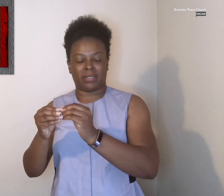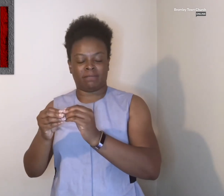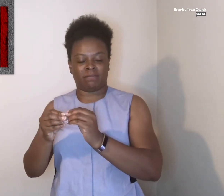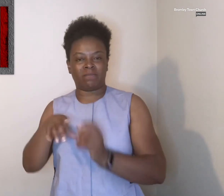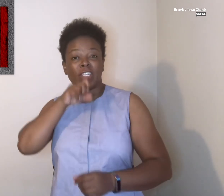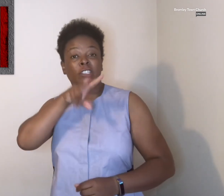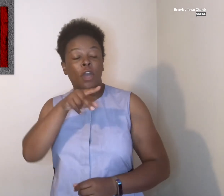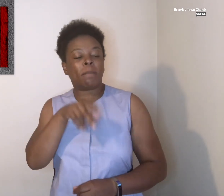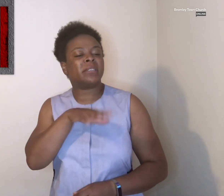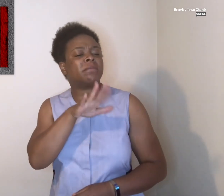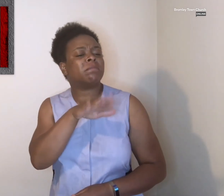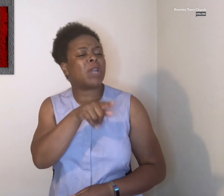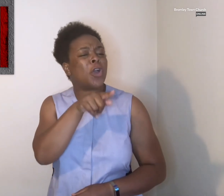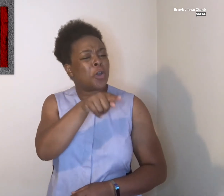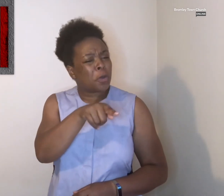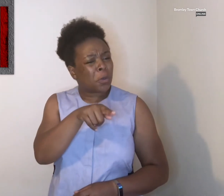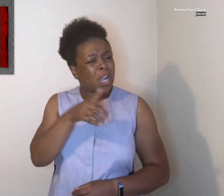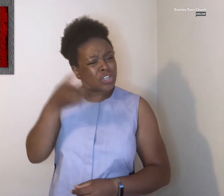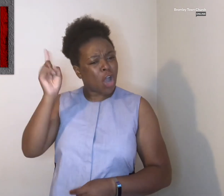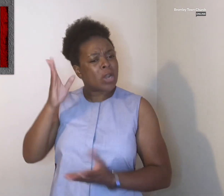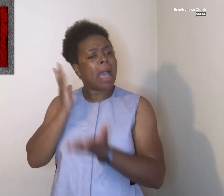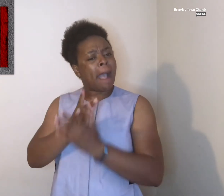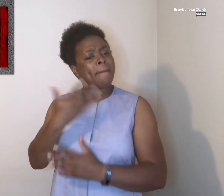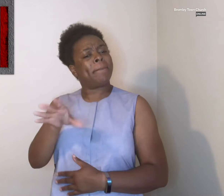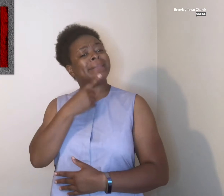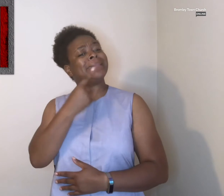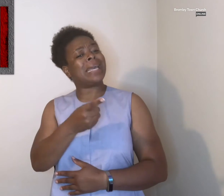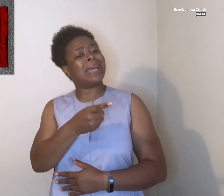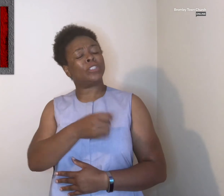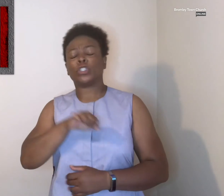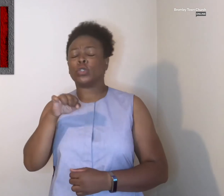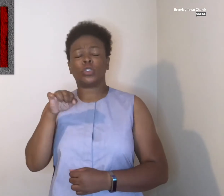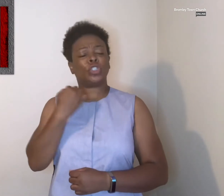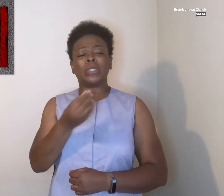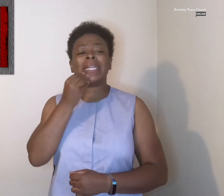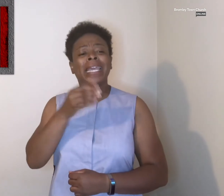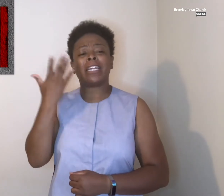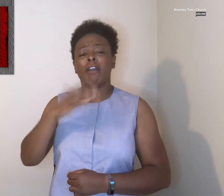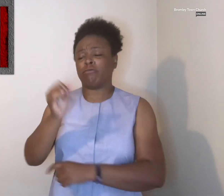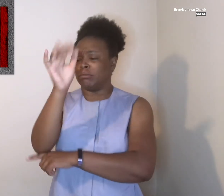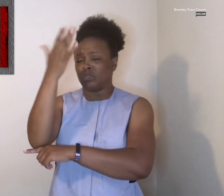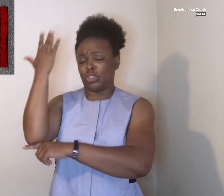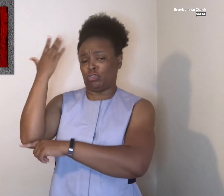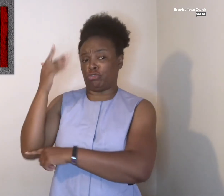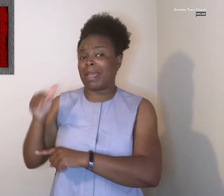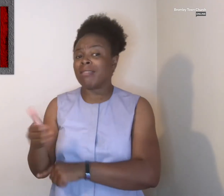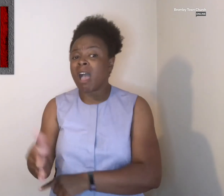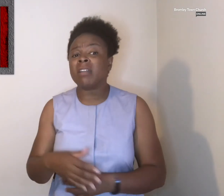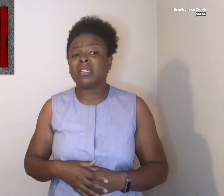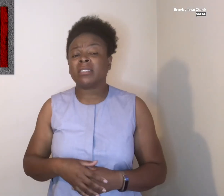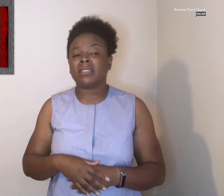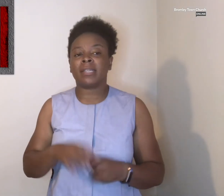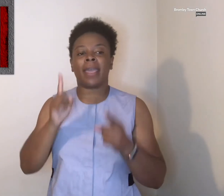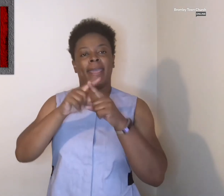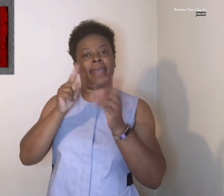really say, 'You must not eat from the tree in the garden?'" And Eve replied, "We may eat fruit from the